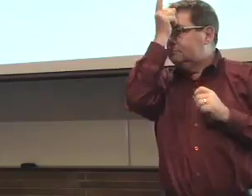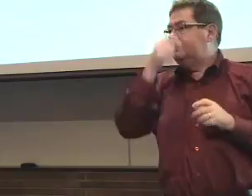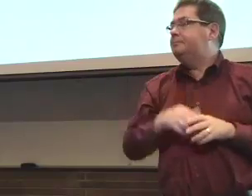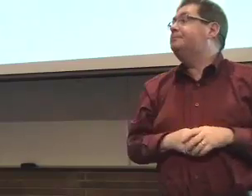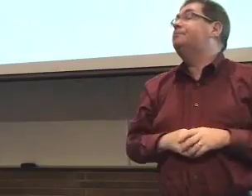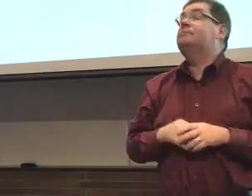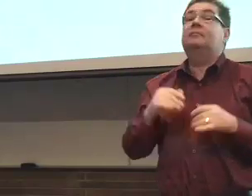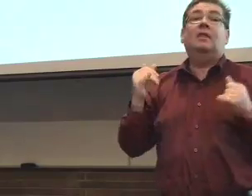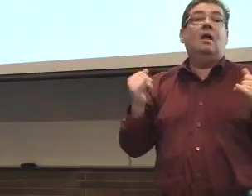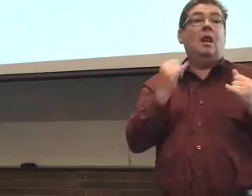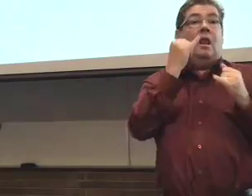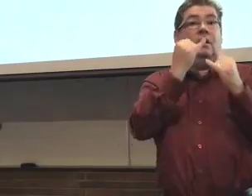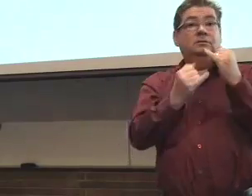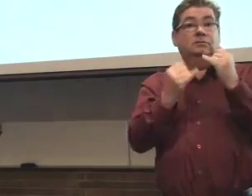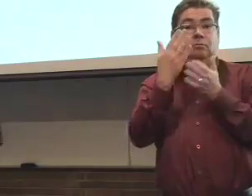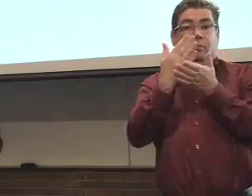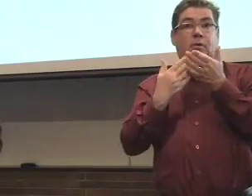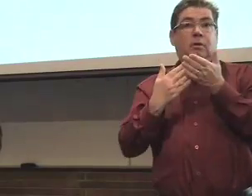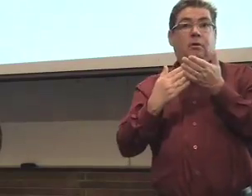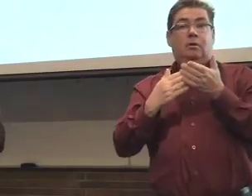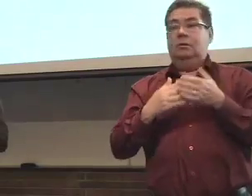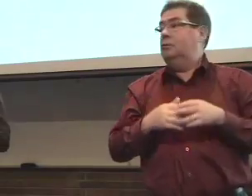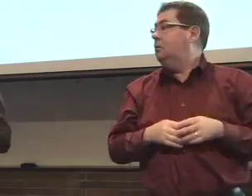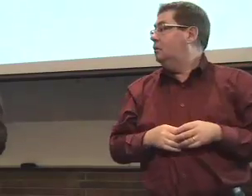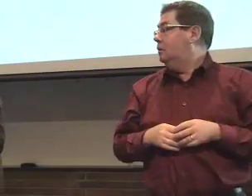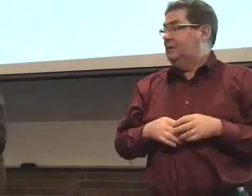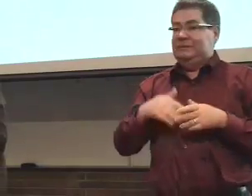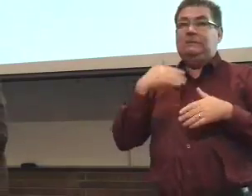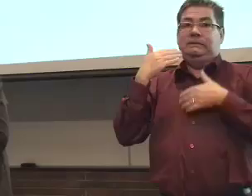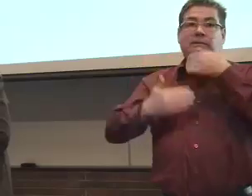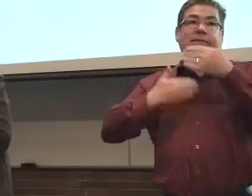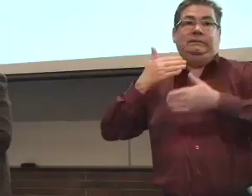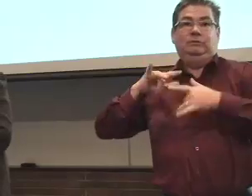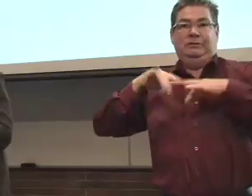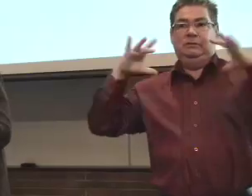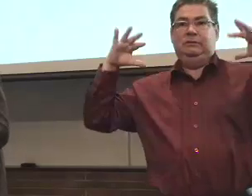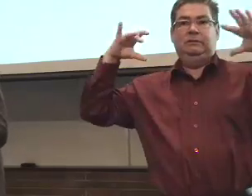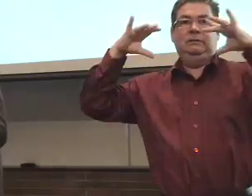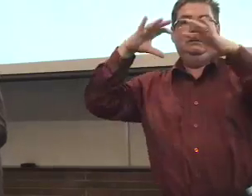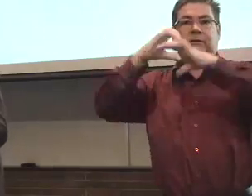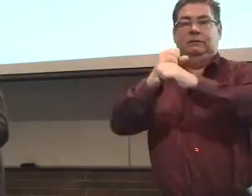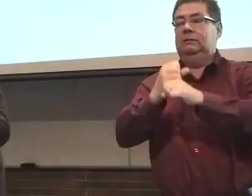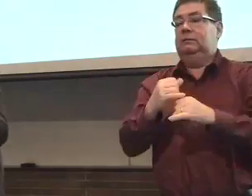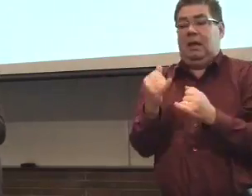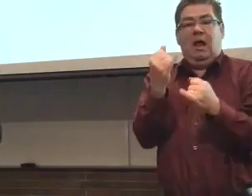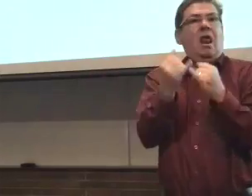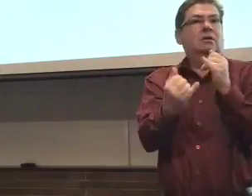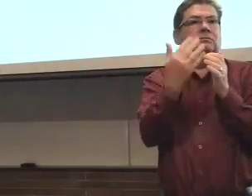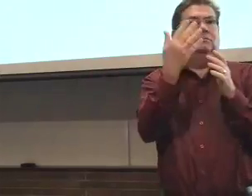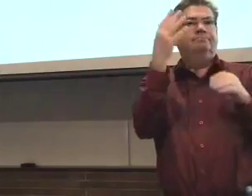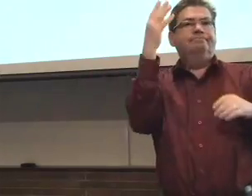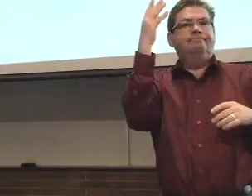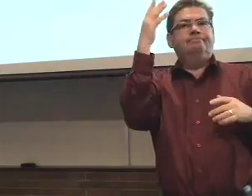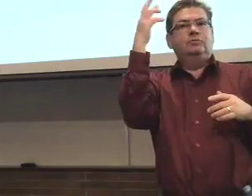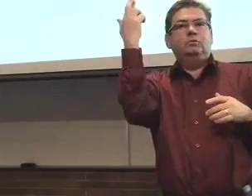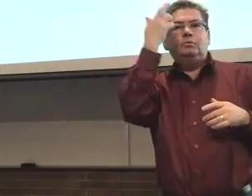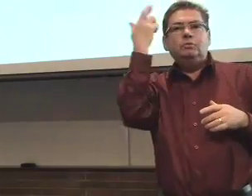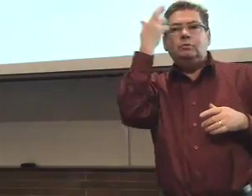The final factor, let me zip through this part. The final factor of a fourth reason why